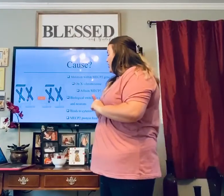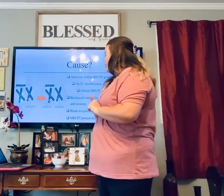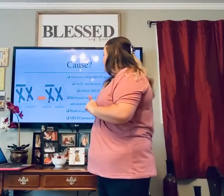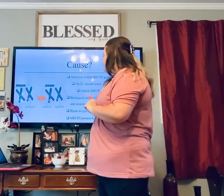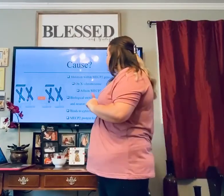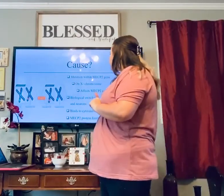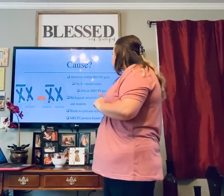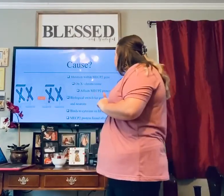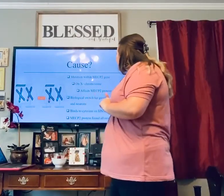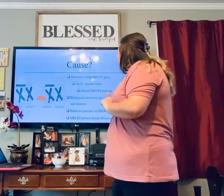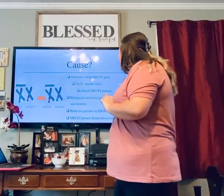so